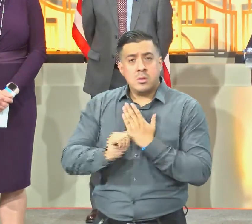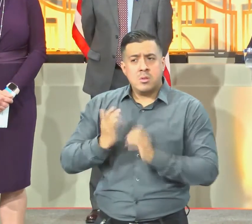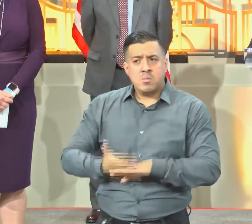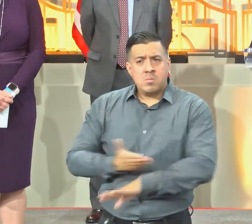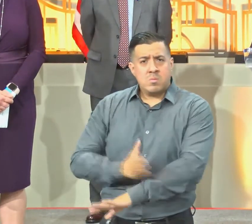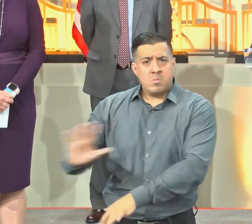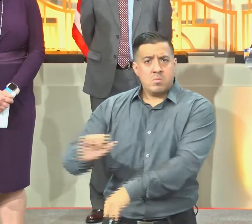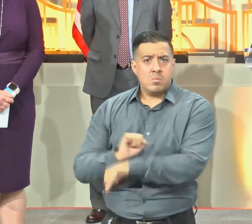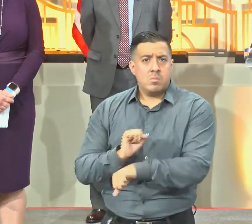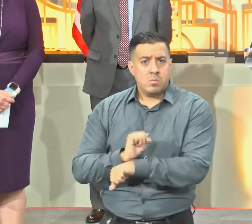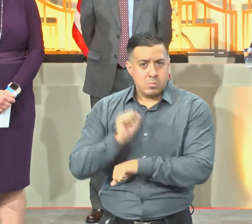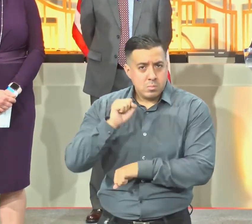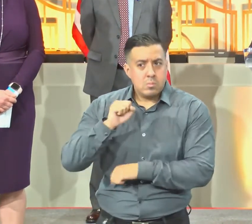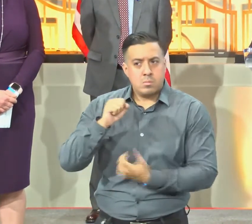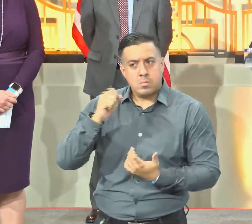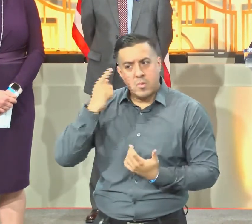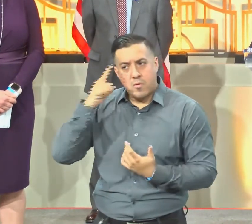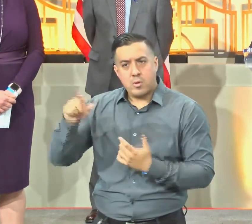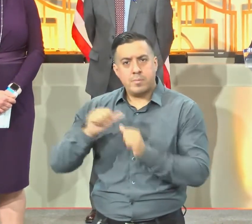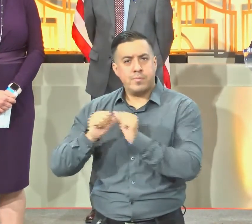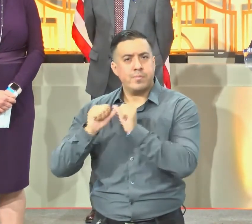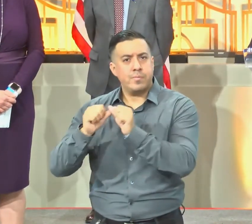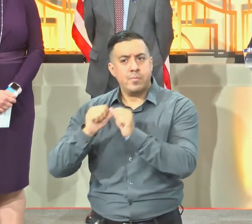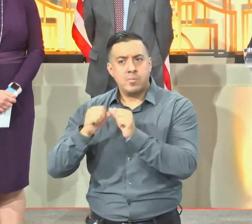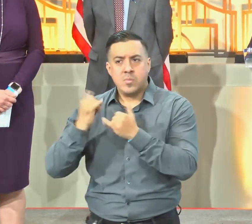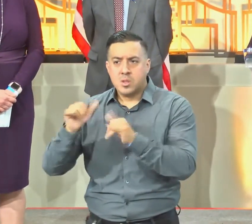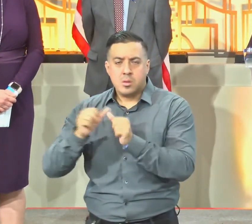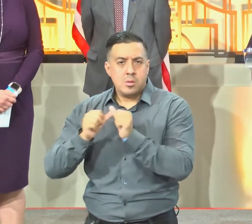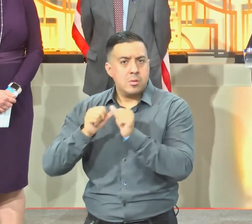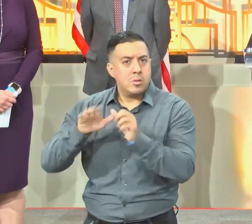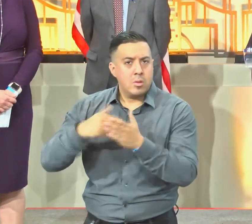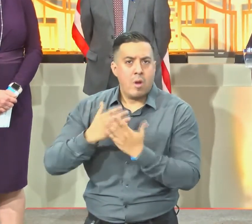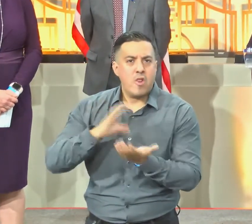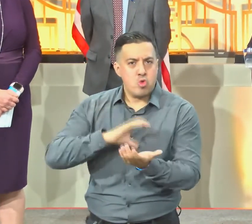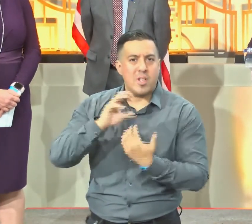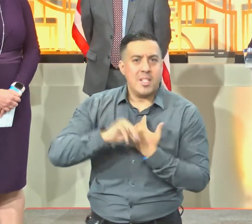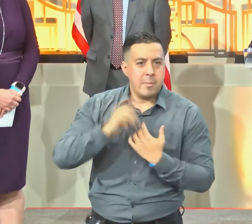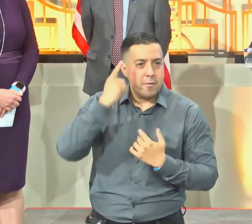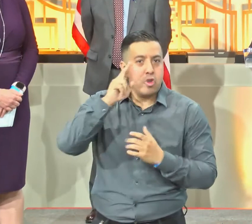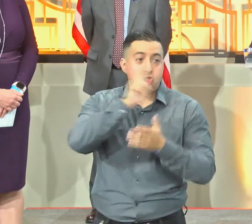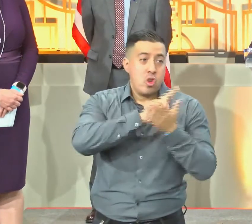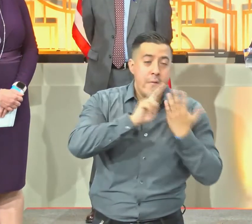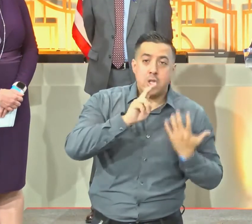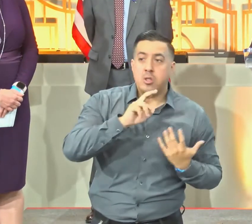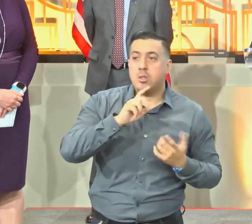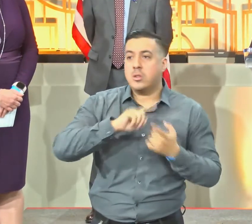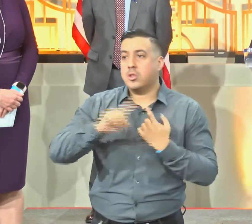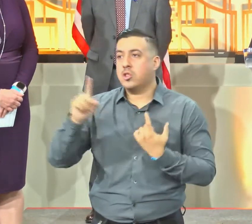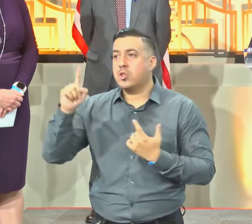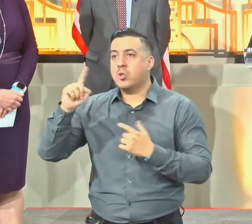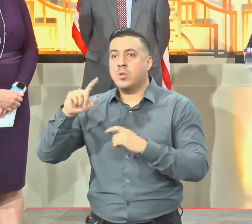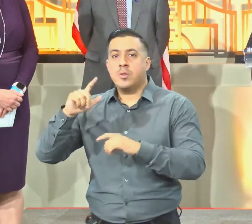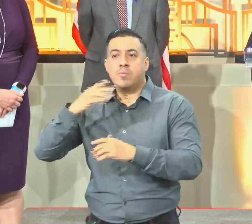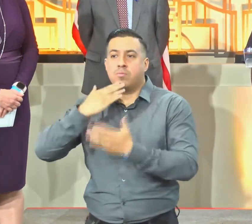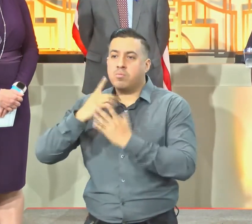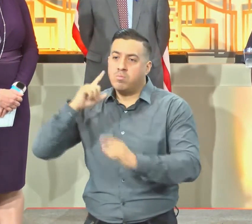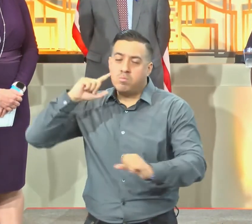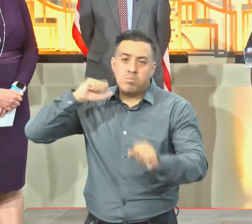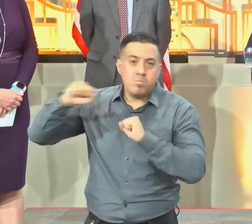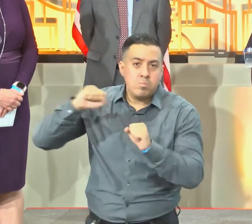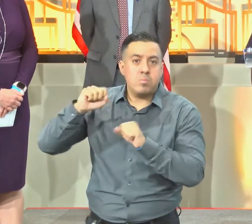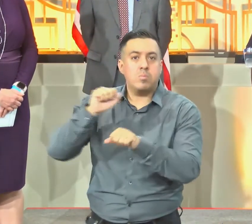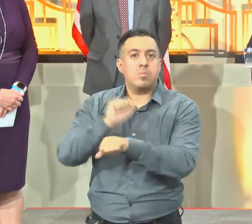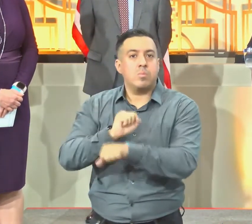to our work, from keeping sustainability on the curriculum at universities all the way to building a robust workforce